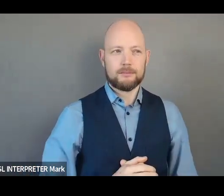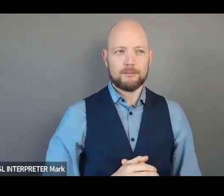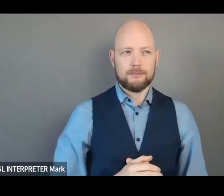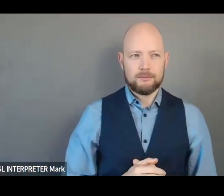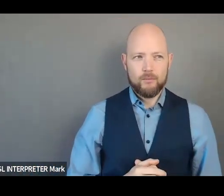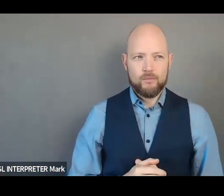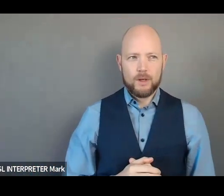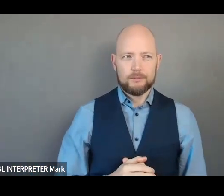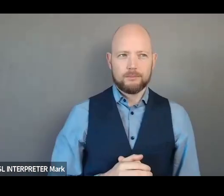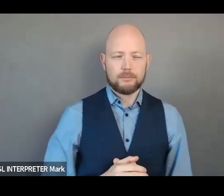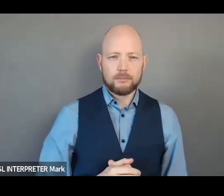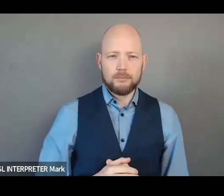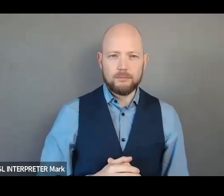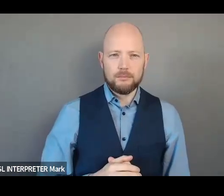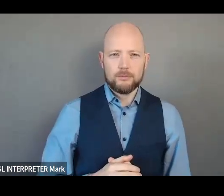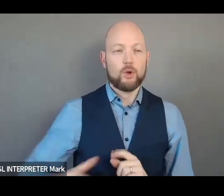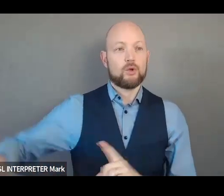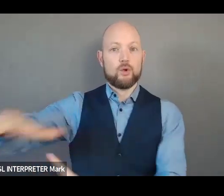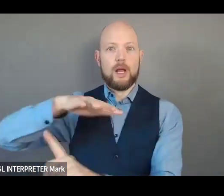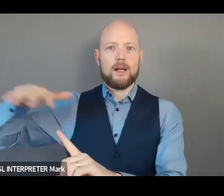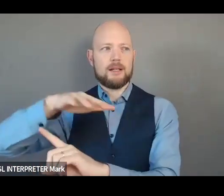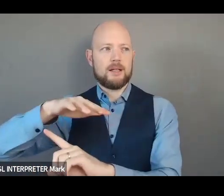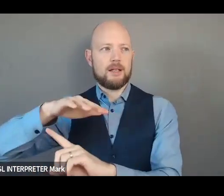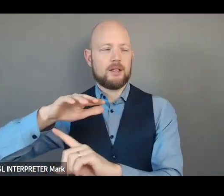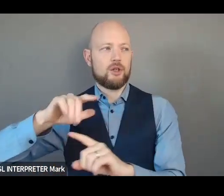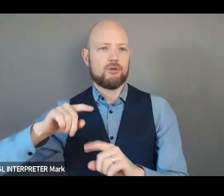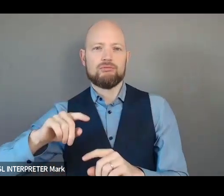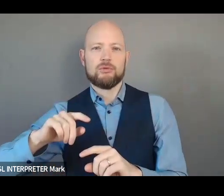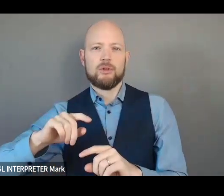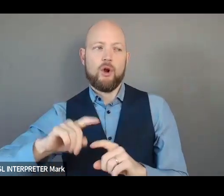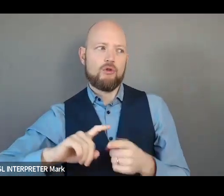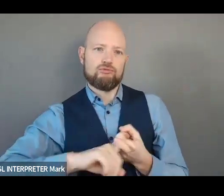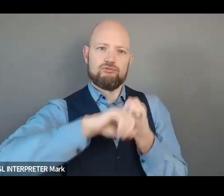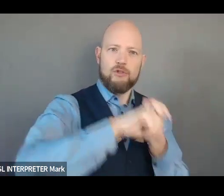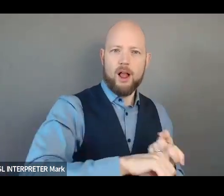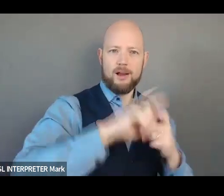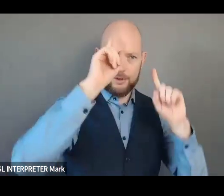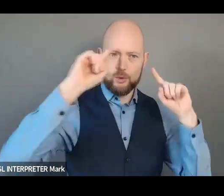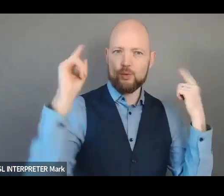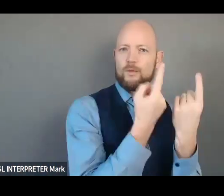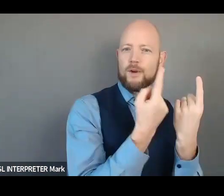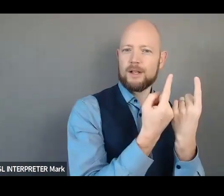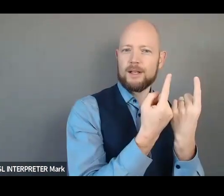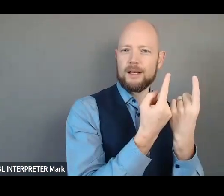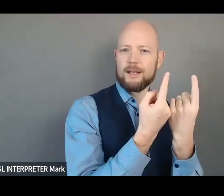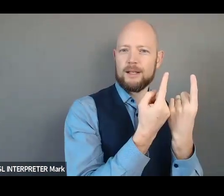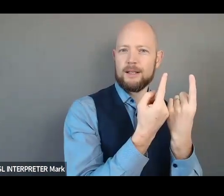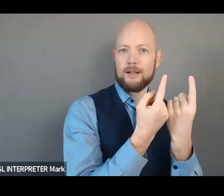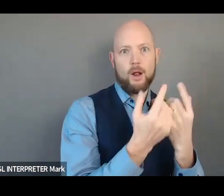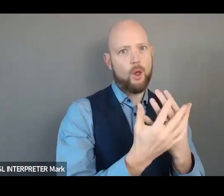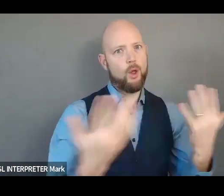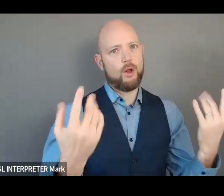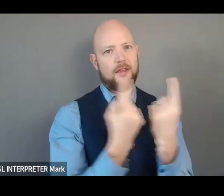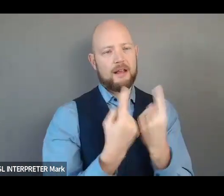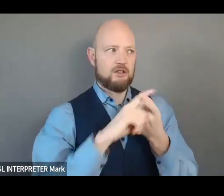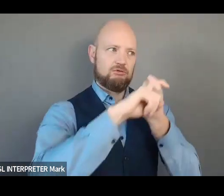employers. So Kate's just mentioned the fact that universities are plugging gaps, as lots of other organisations are in relation to